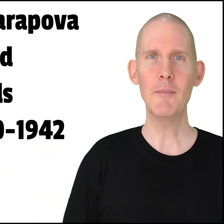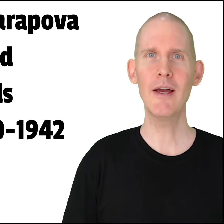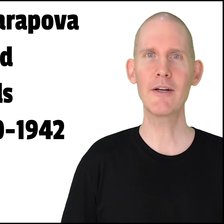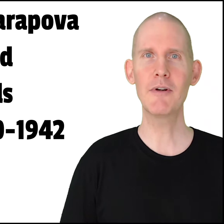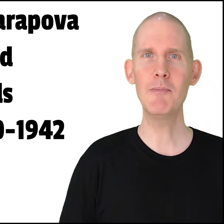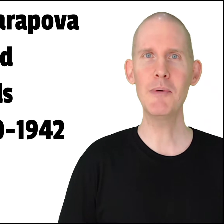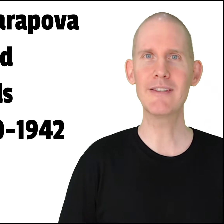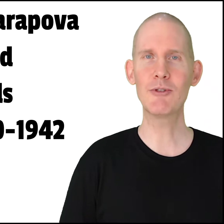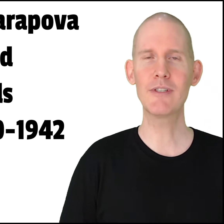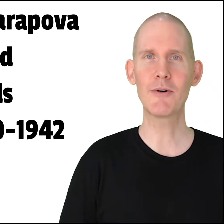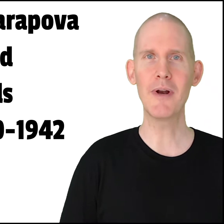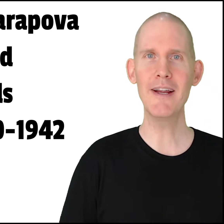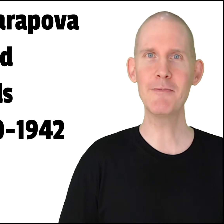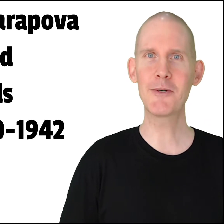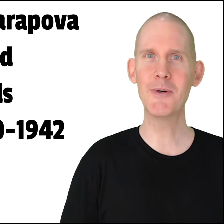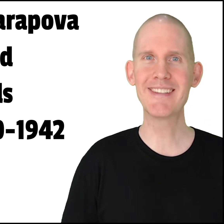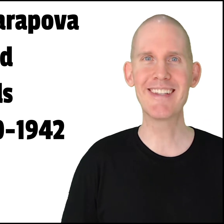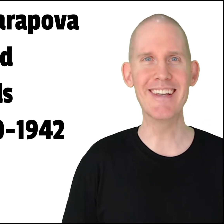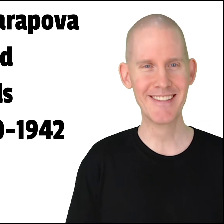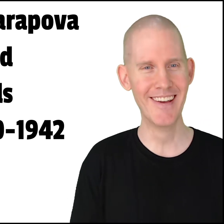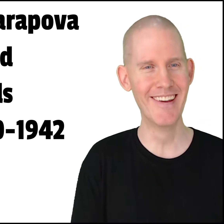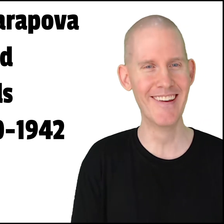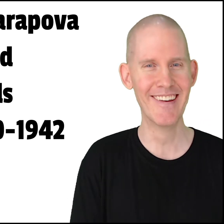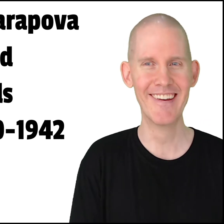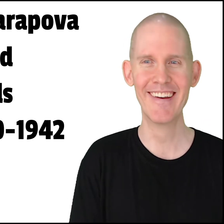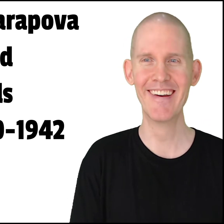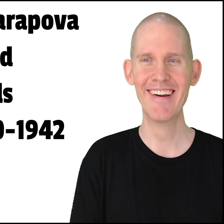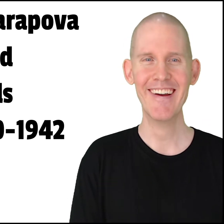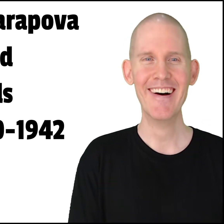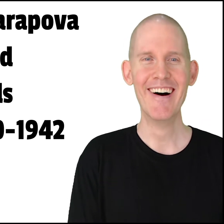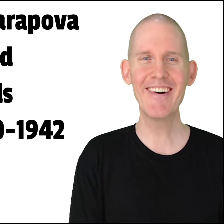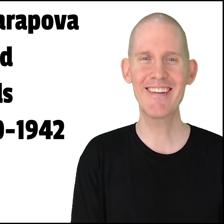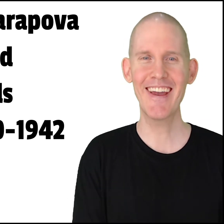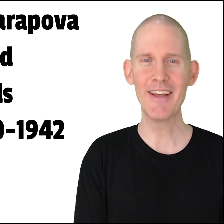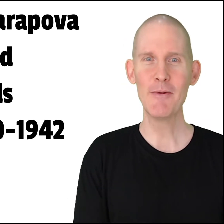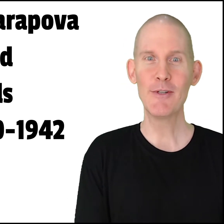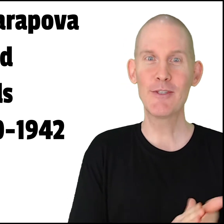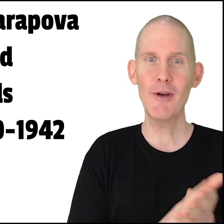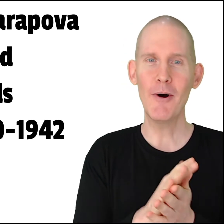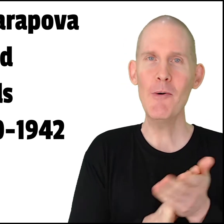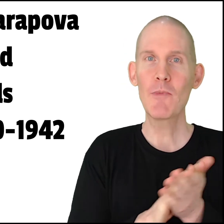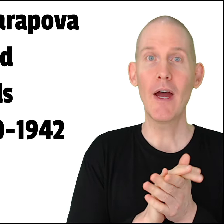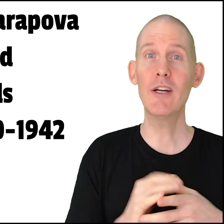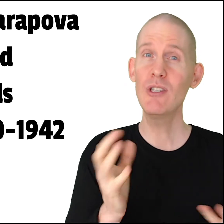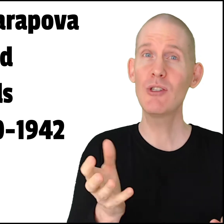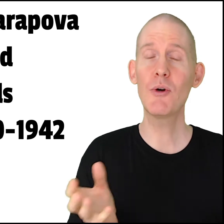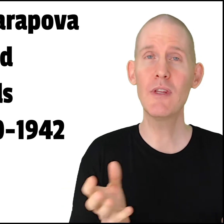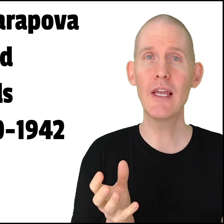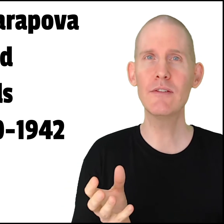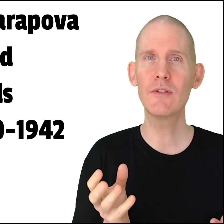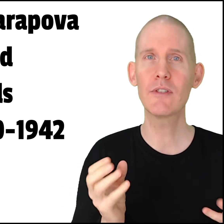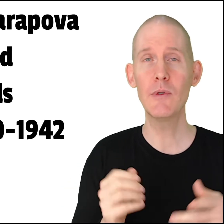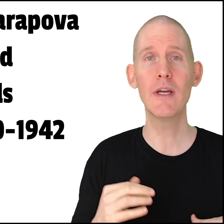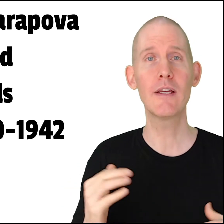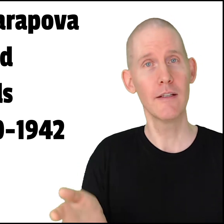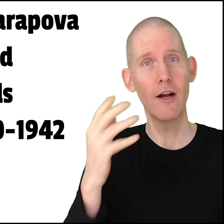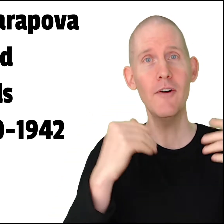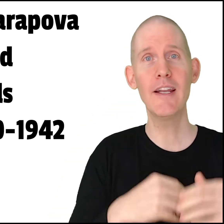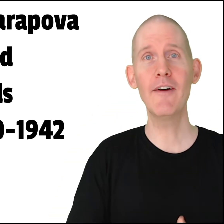not creepy. It's just a random coincidence. Okay, so I could just show you the answers and be like, all right, have a